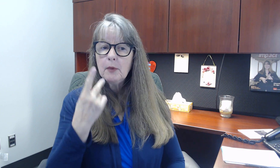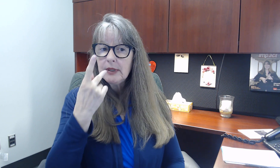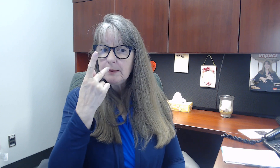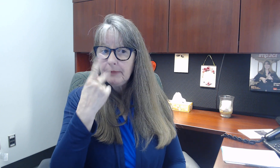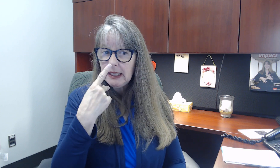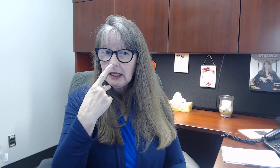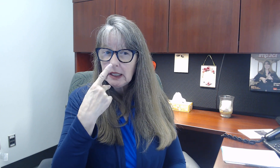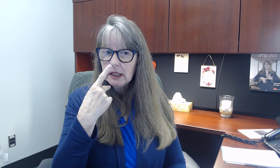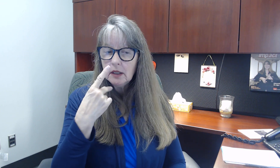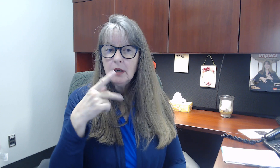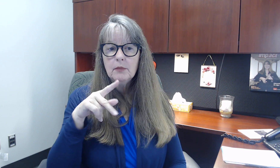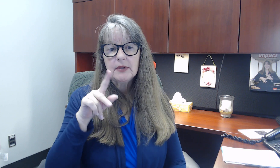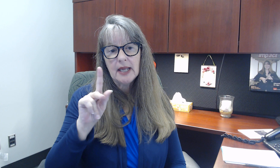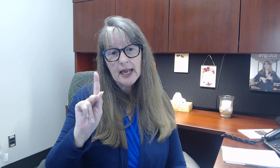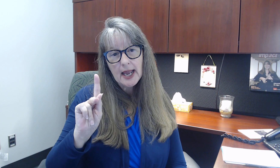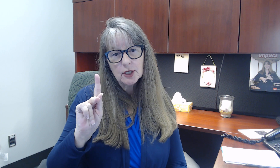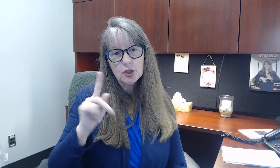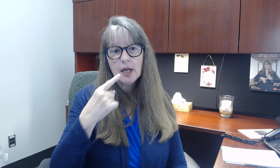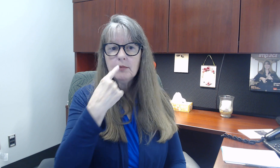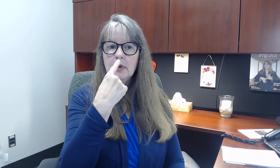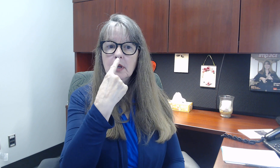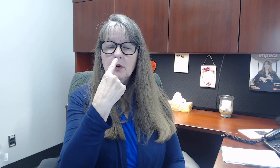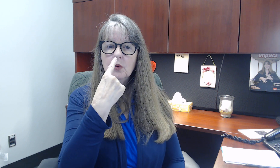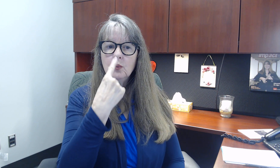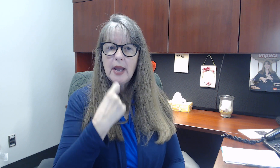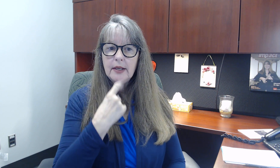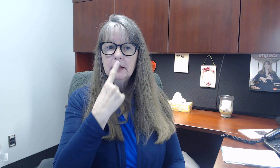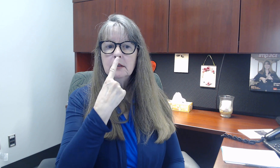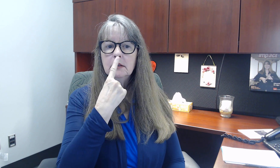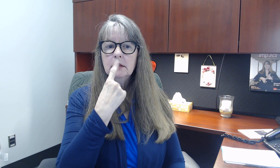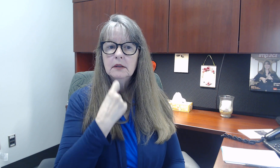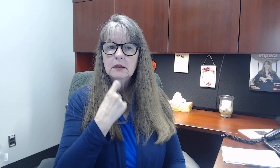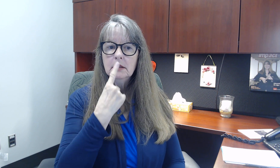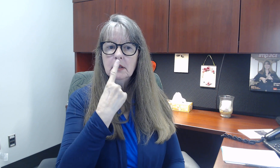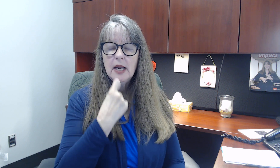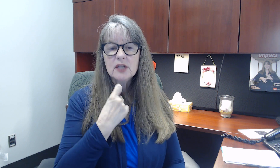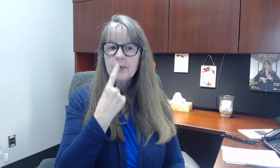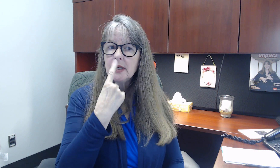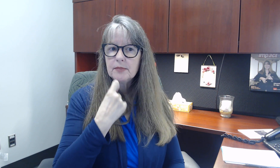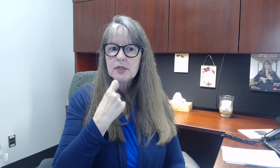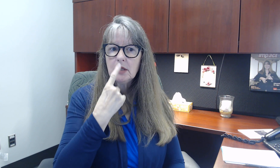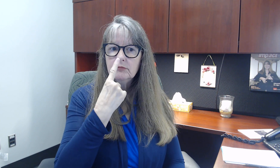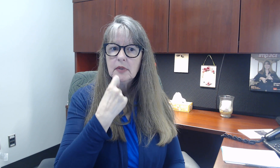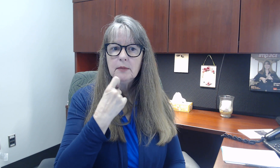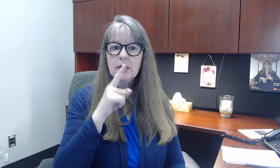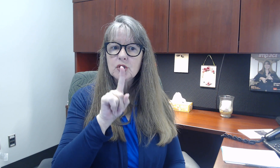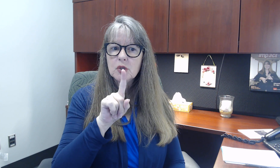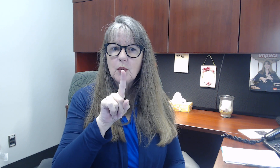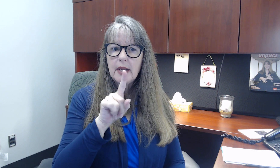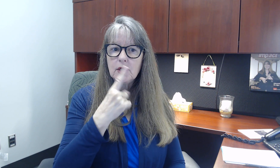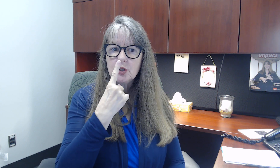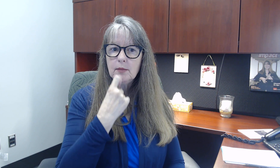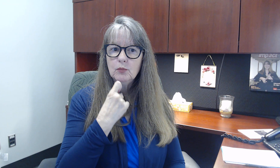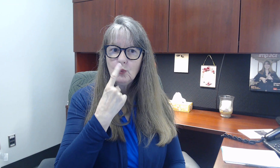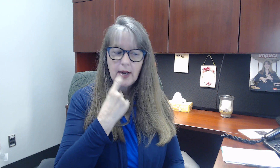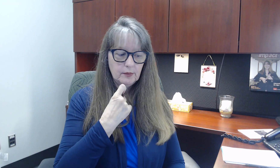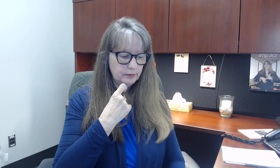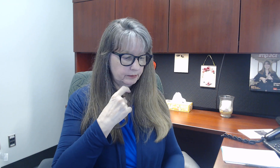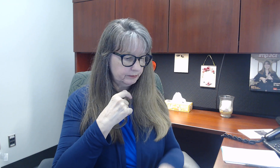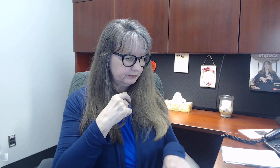did pink with the K hand shape? Red. And it's from the lipstick, but it's just the one hand shape. Red.